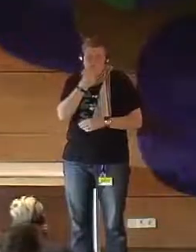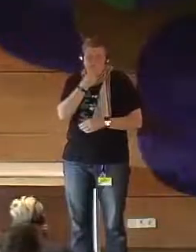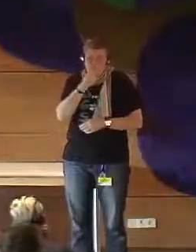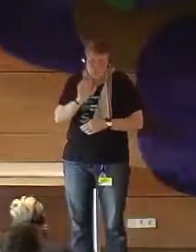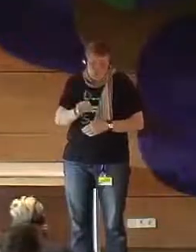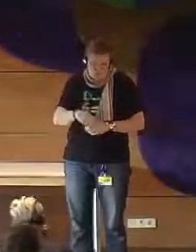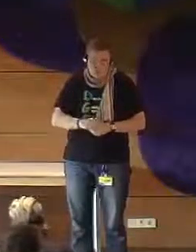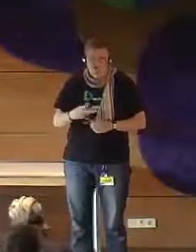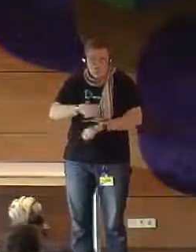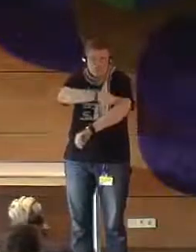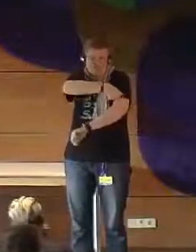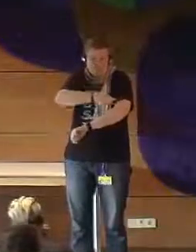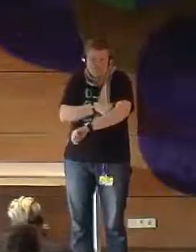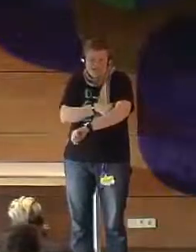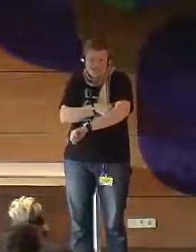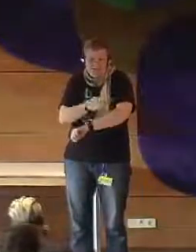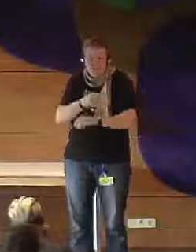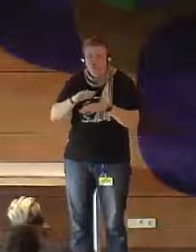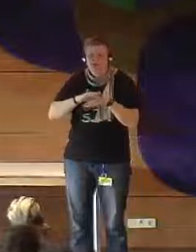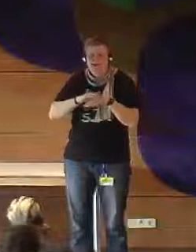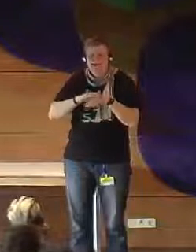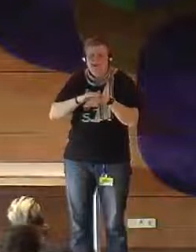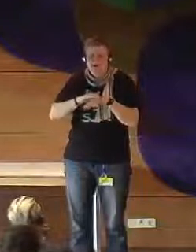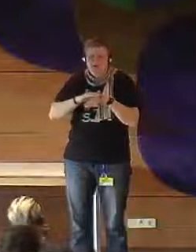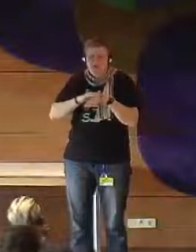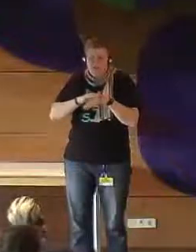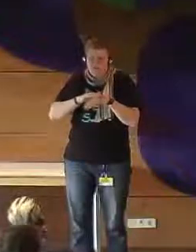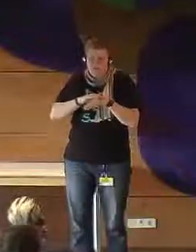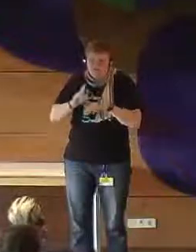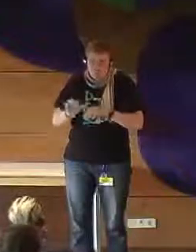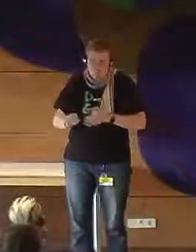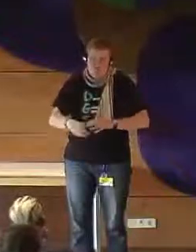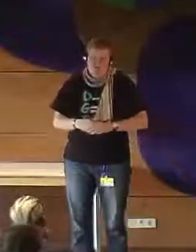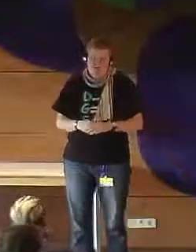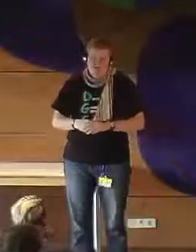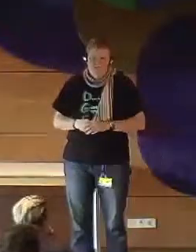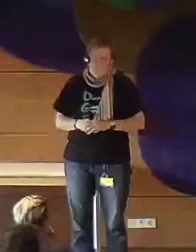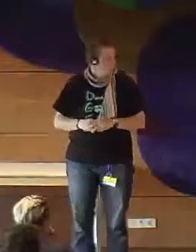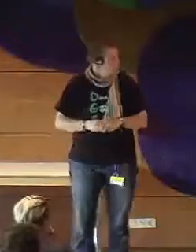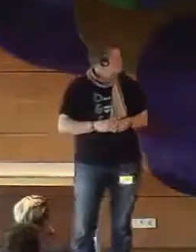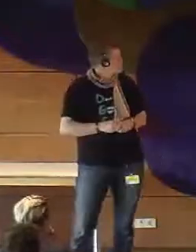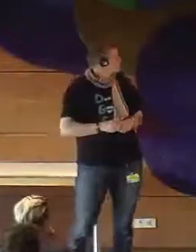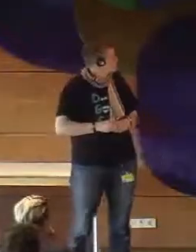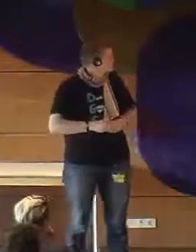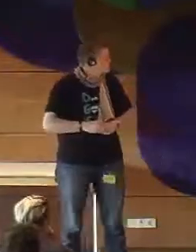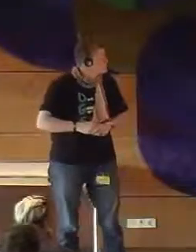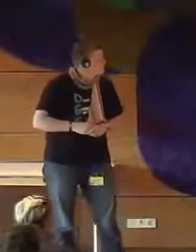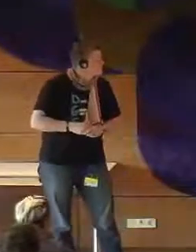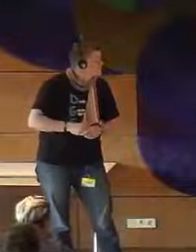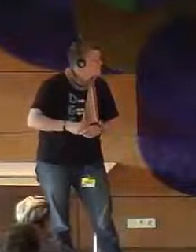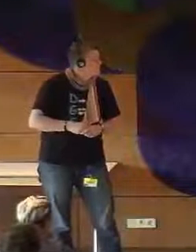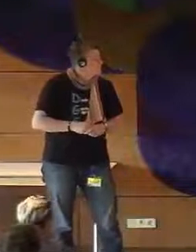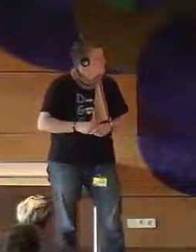gel. And I'll just show you. Remember, you want nice, smooth. You don't want boys with